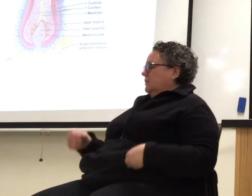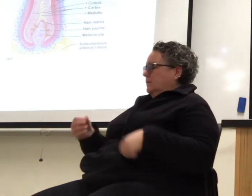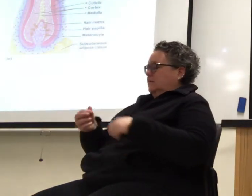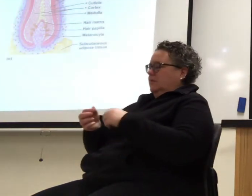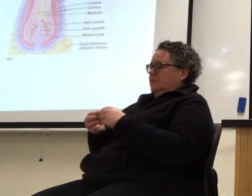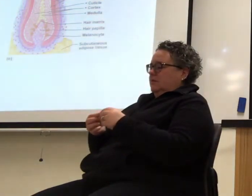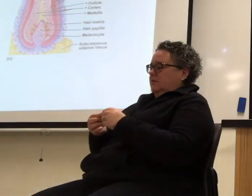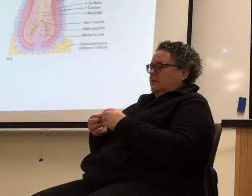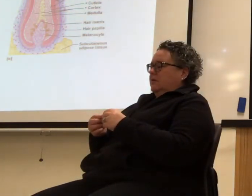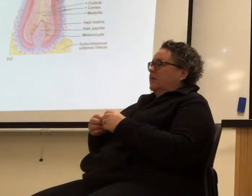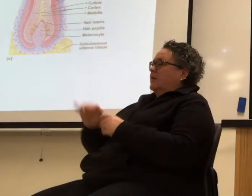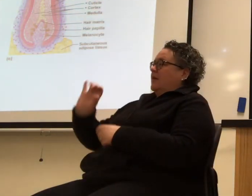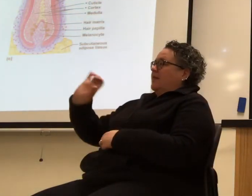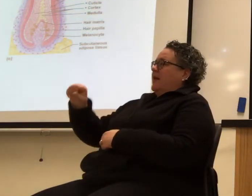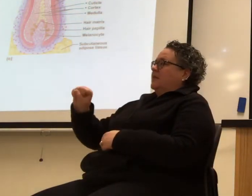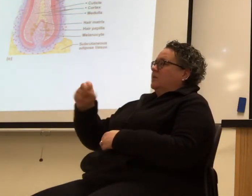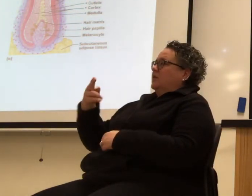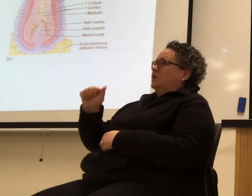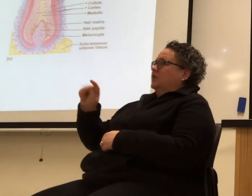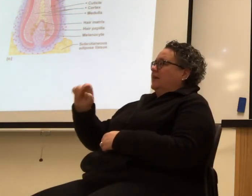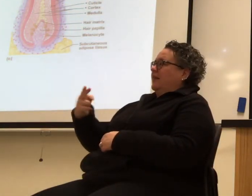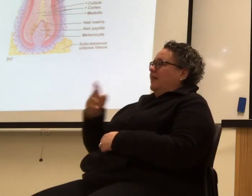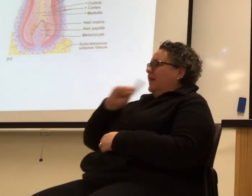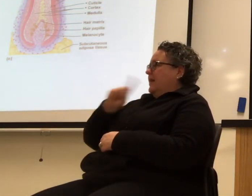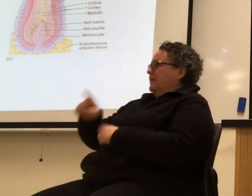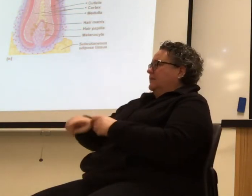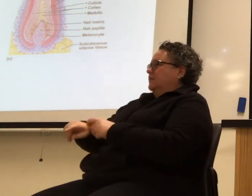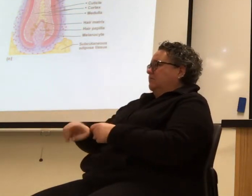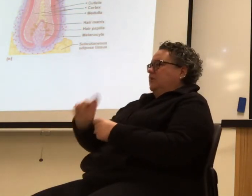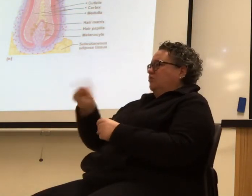That's what a sheath is. It's just a sheath. Now,